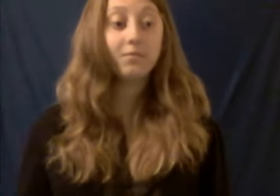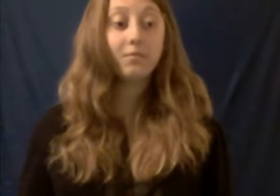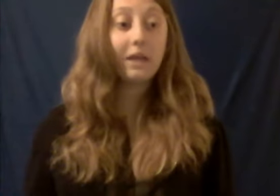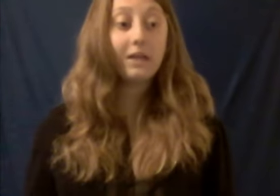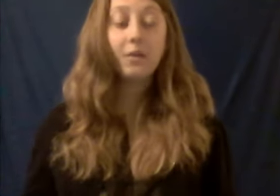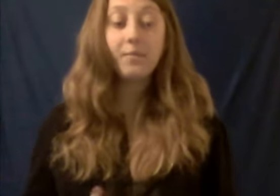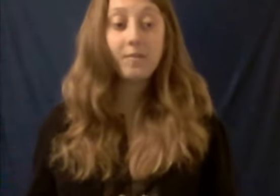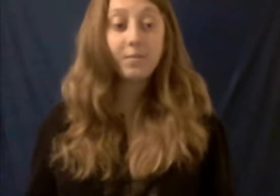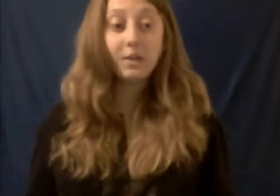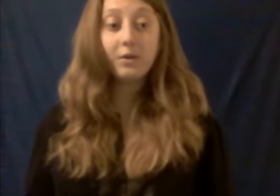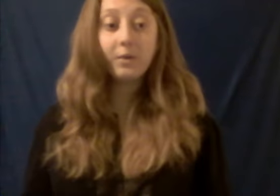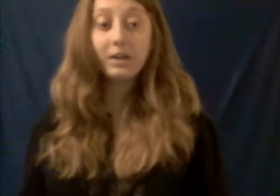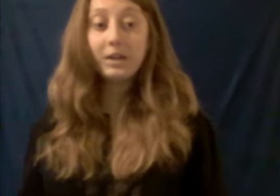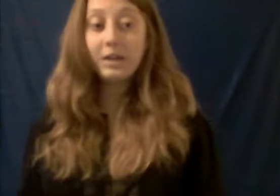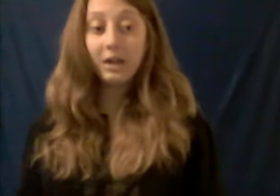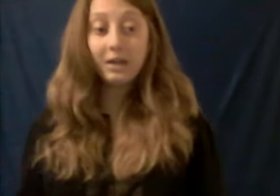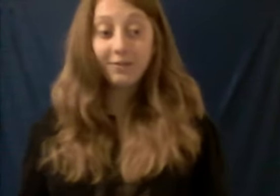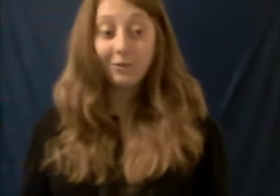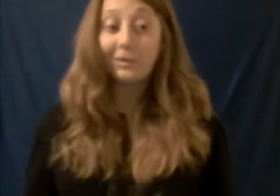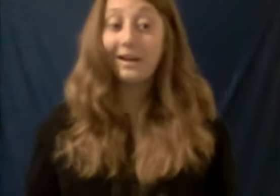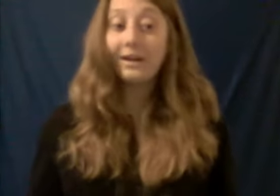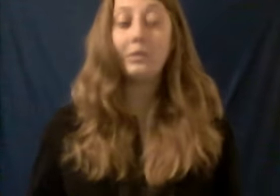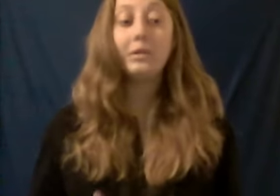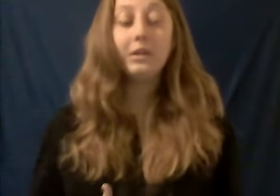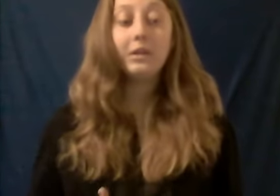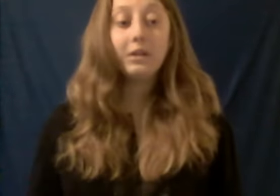My income is depleting quickly and I need food now.